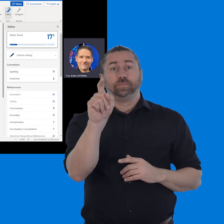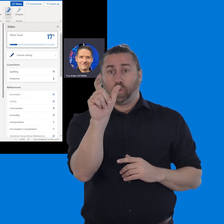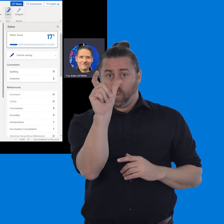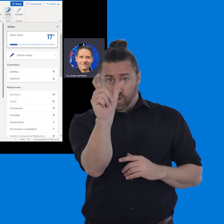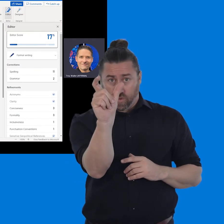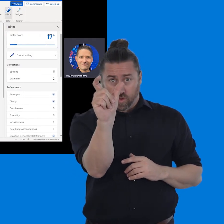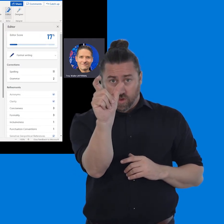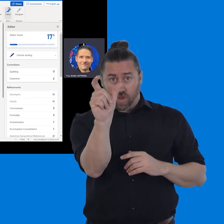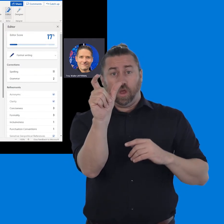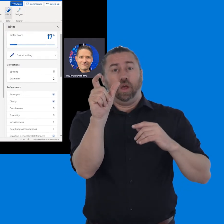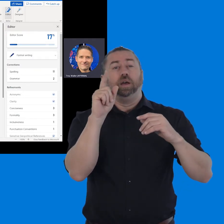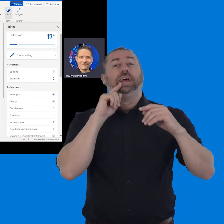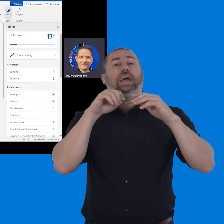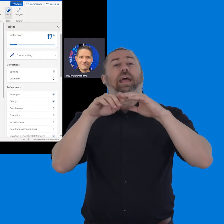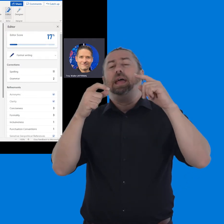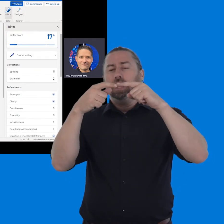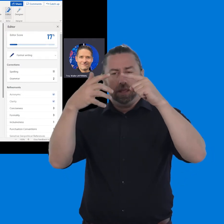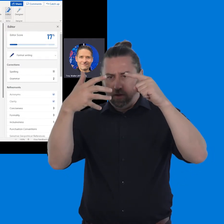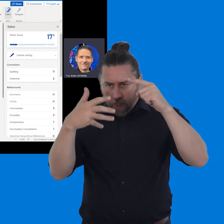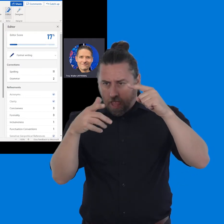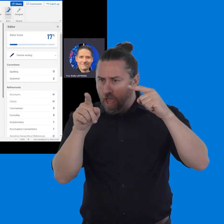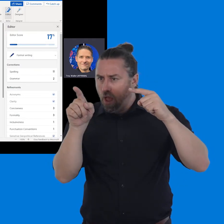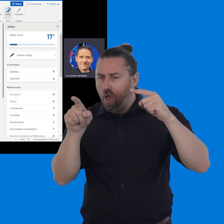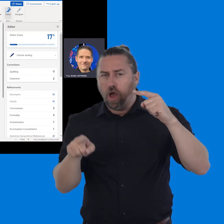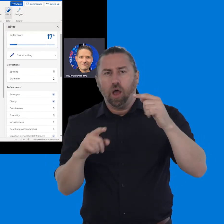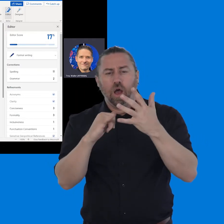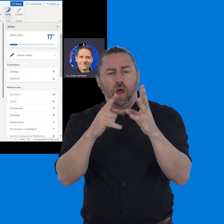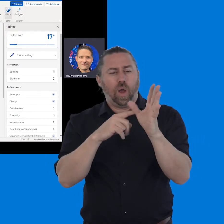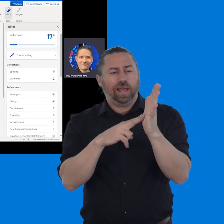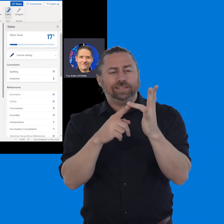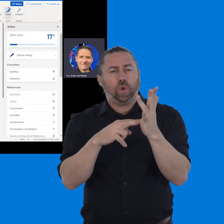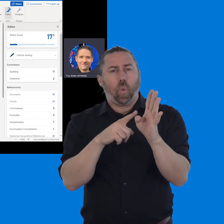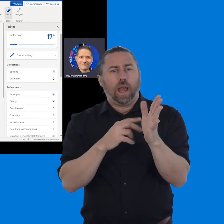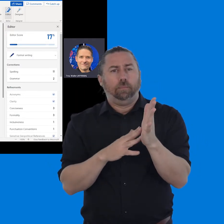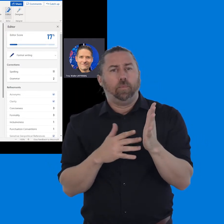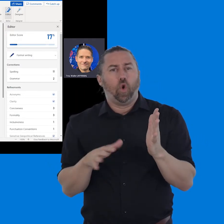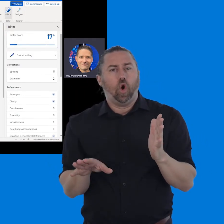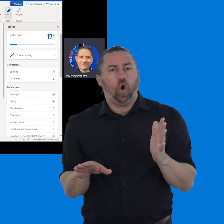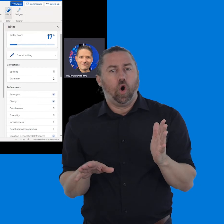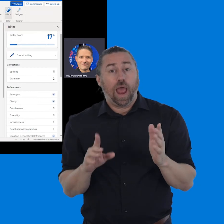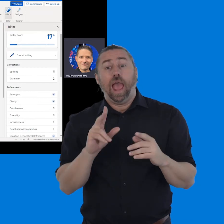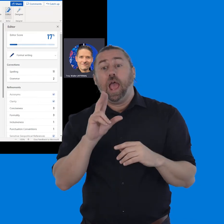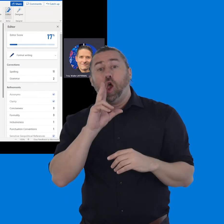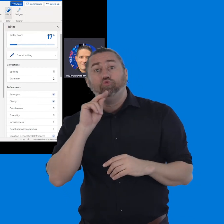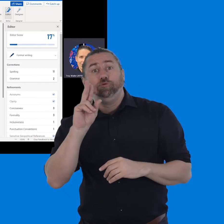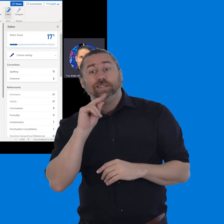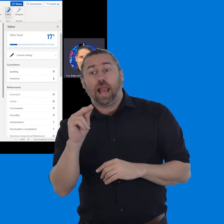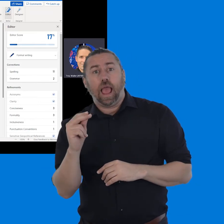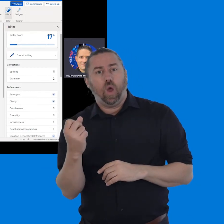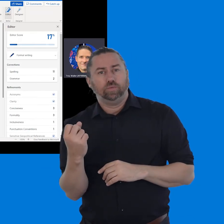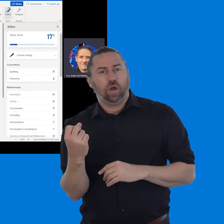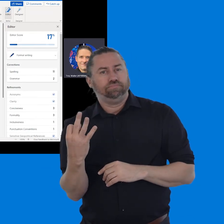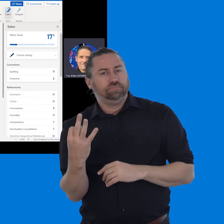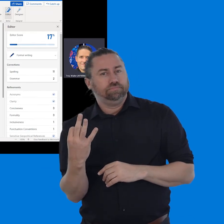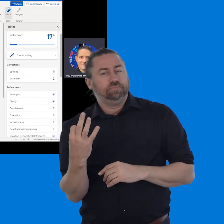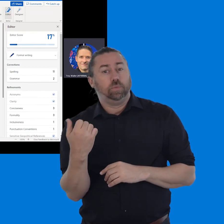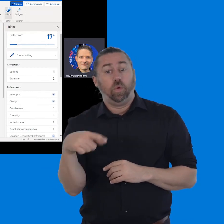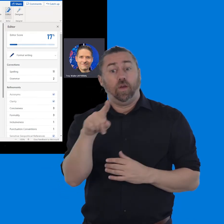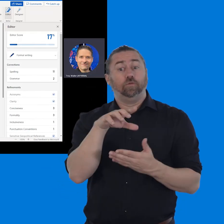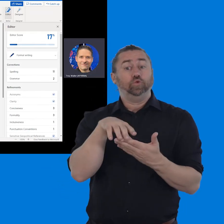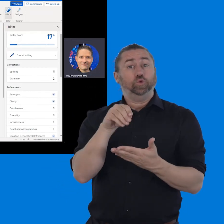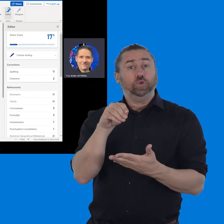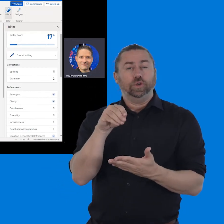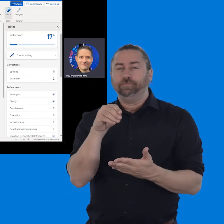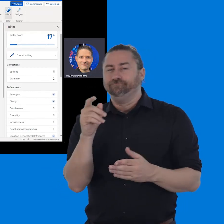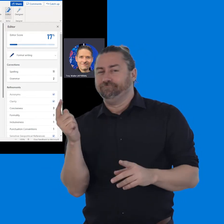when I click on my words inside the browser, I'm not getting those synonyms, okay? And I'm not getting read aloud. So you may